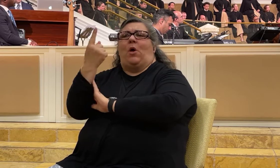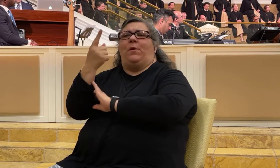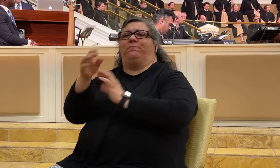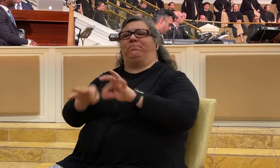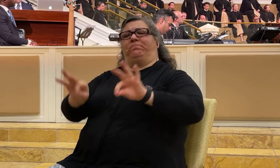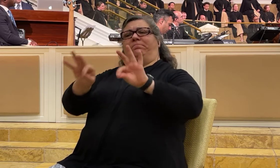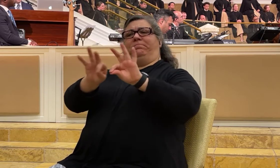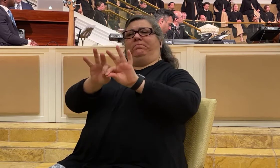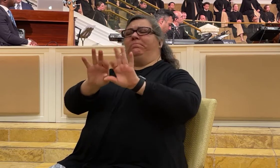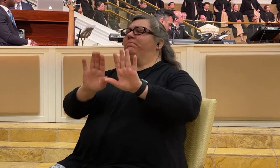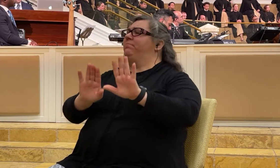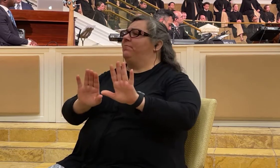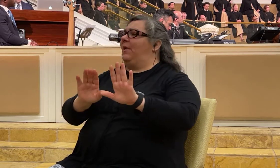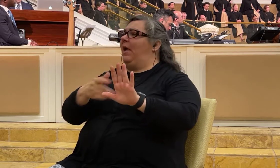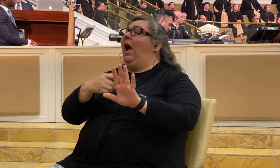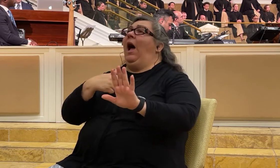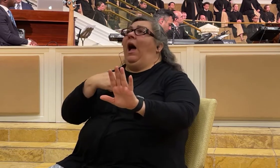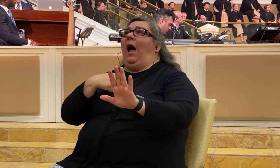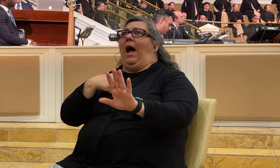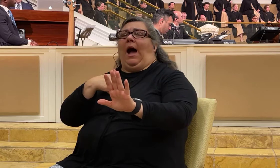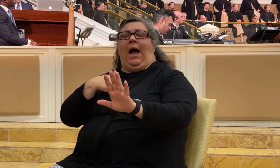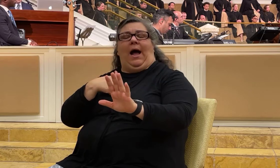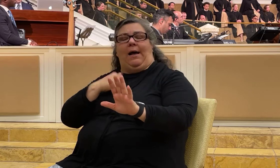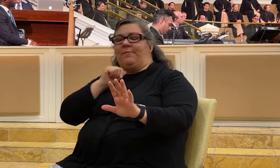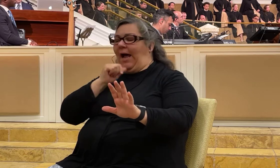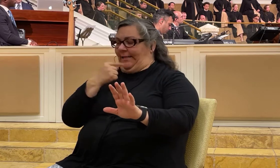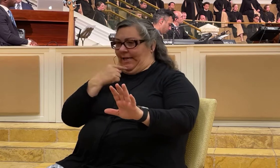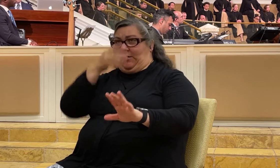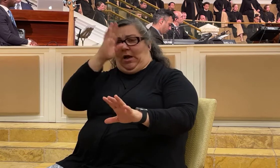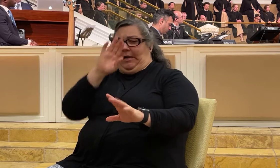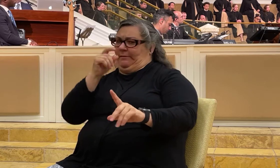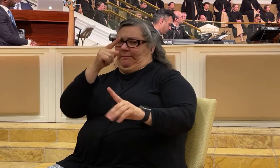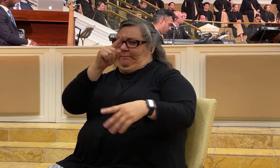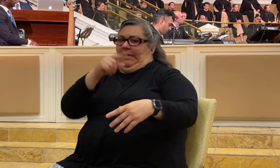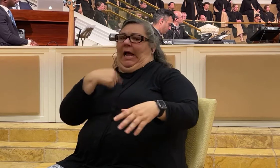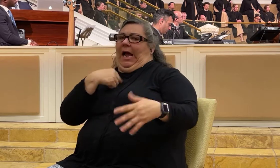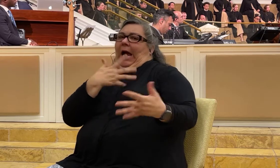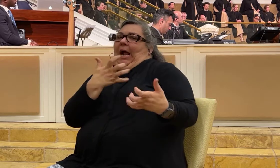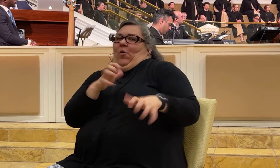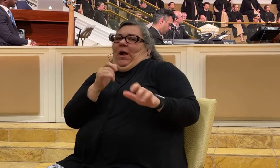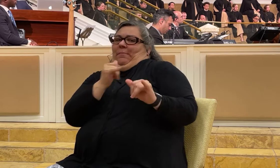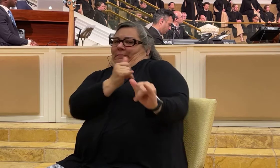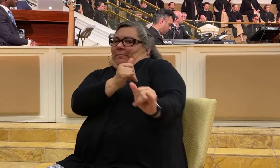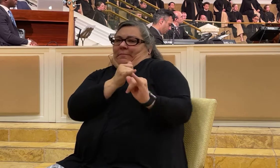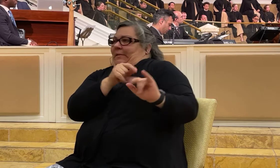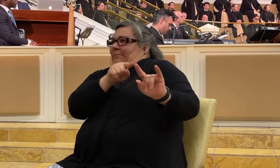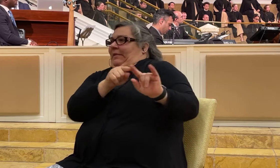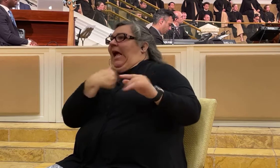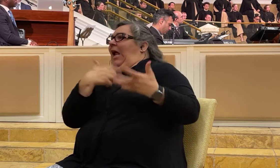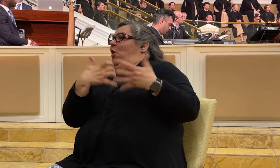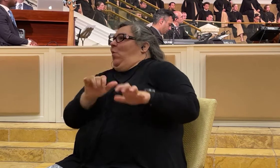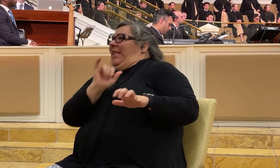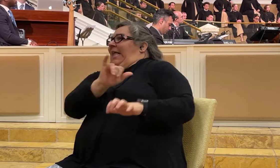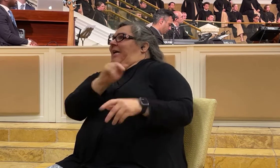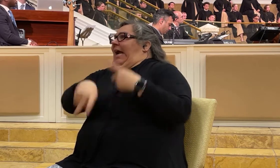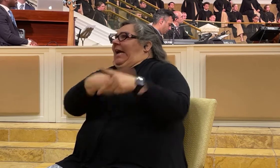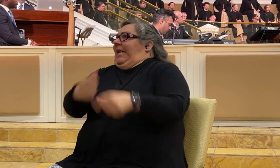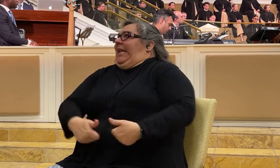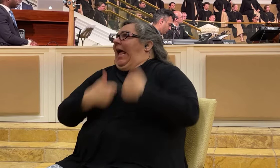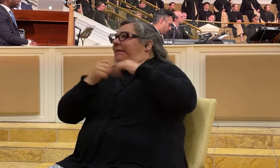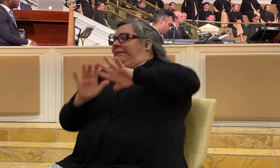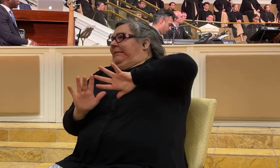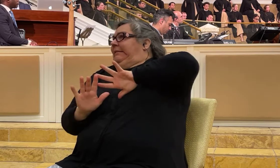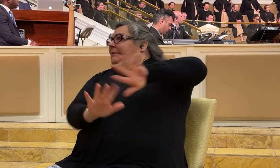Amen. I don't hope God strikes me dead. I'm just saying I don't want to be like him. I don't want nothing to do with that. I want to have